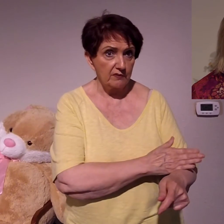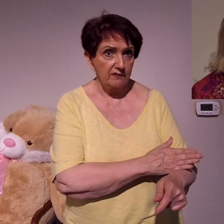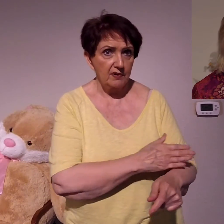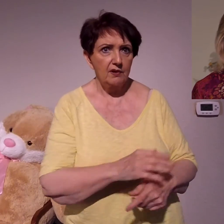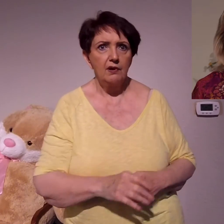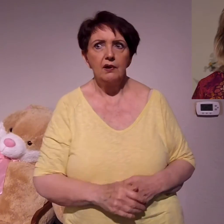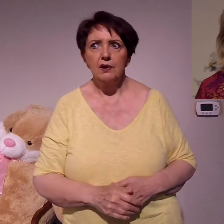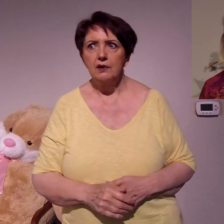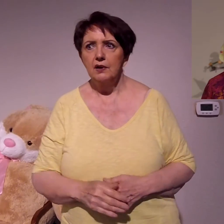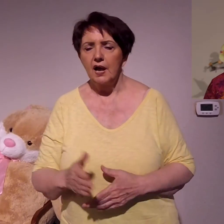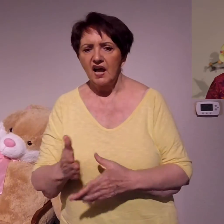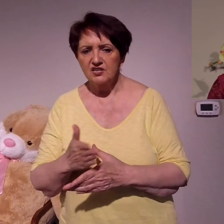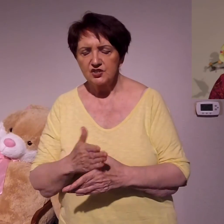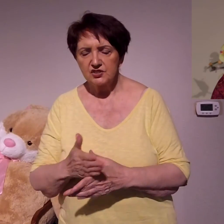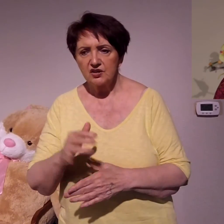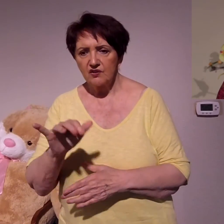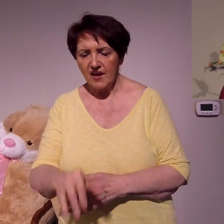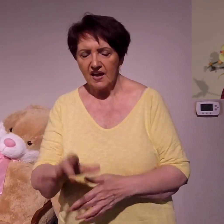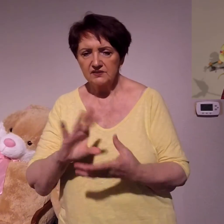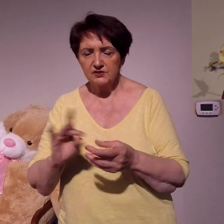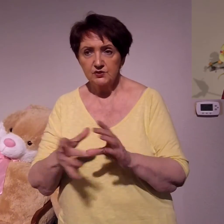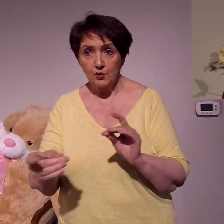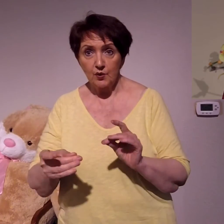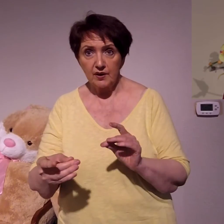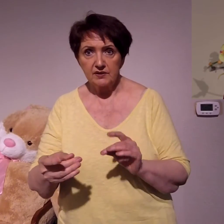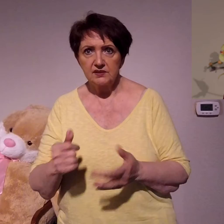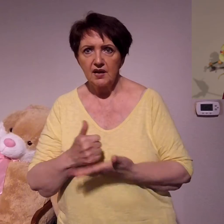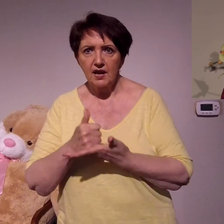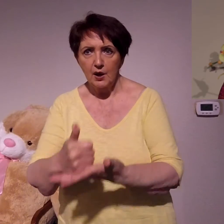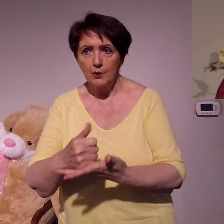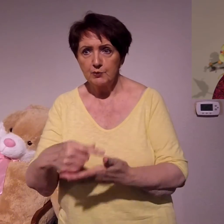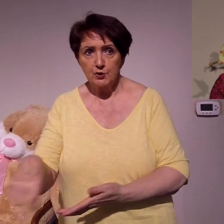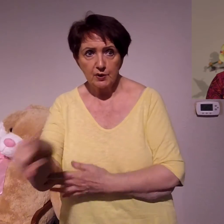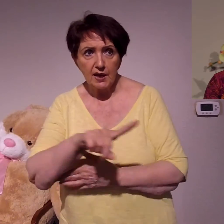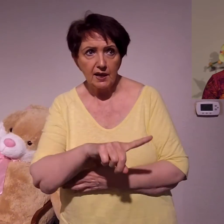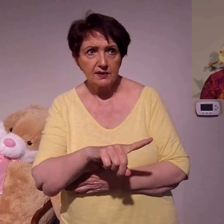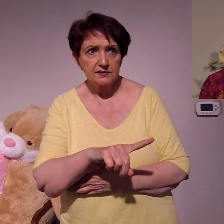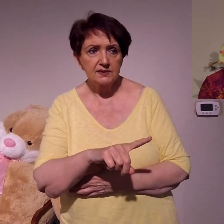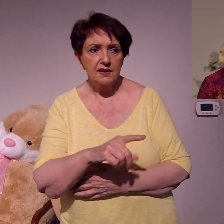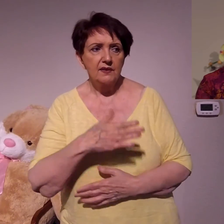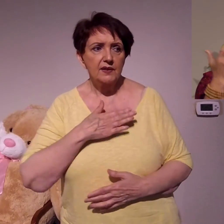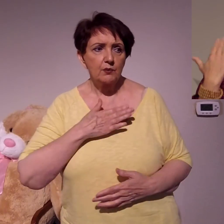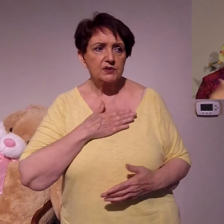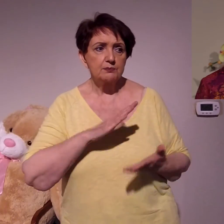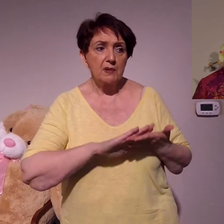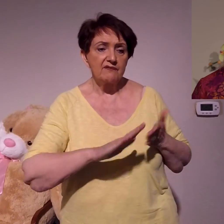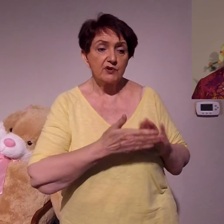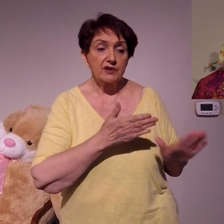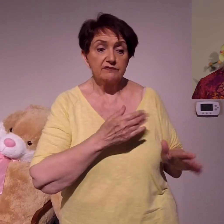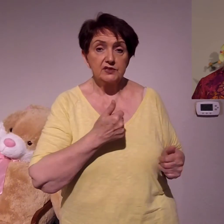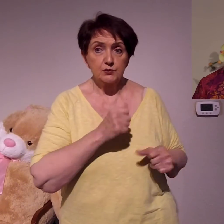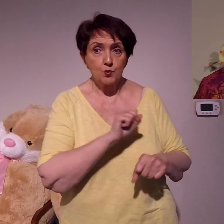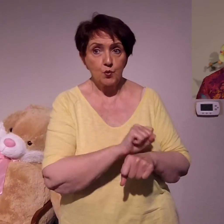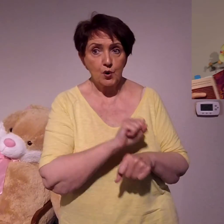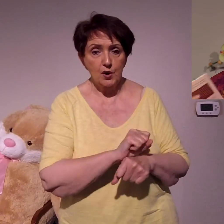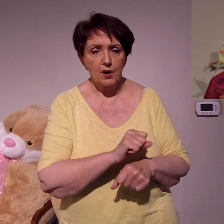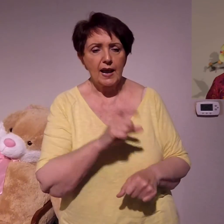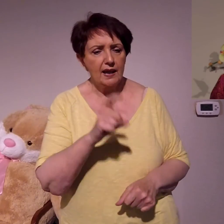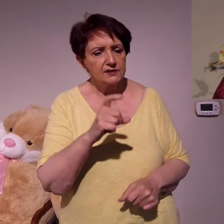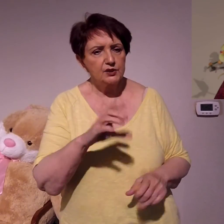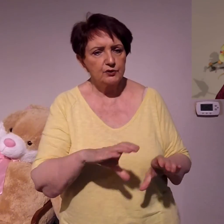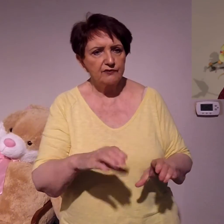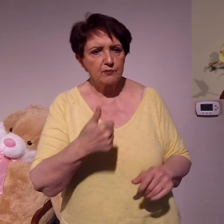I did not have that self-love for myself, to absolutely love myself, to honor